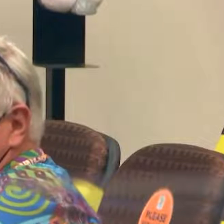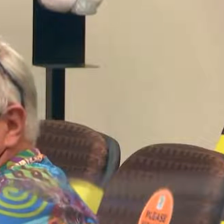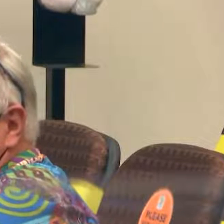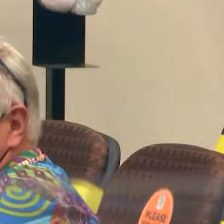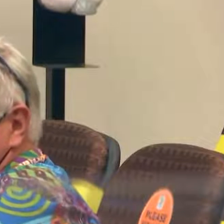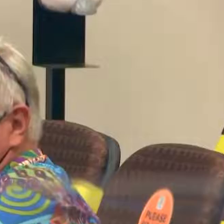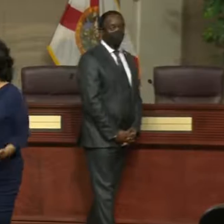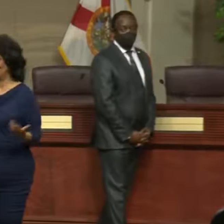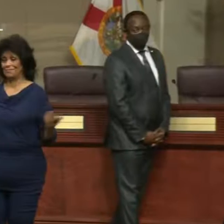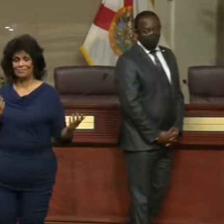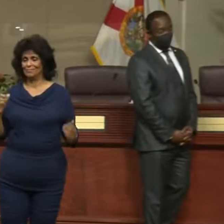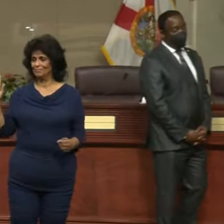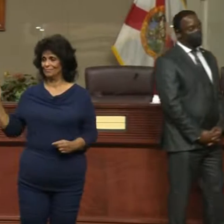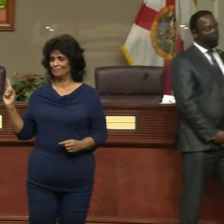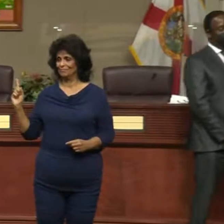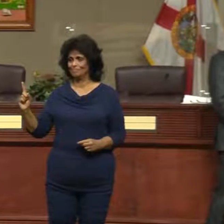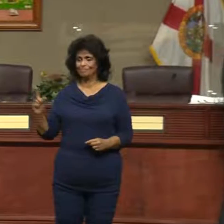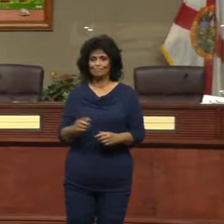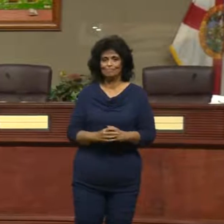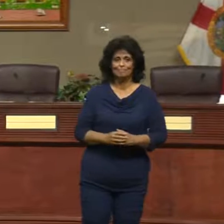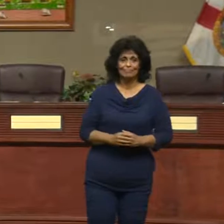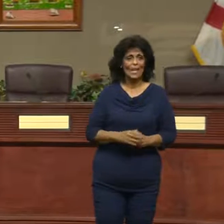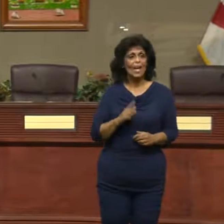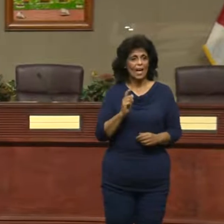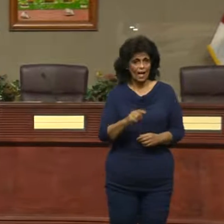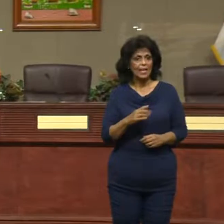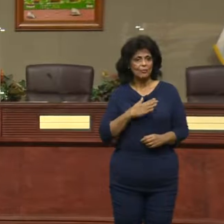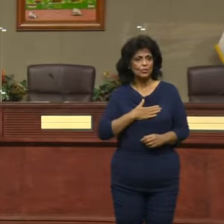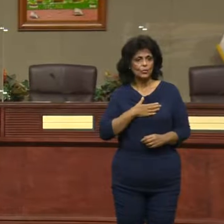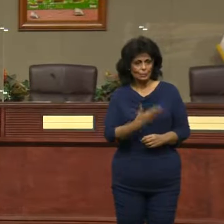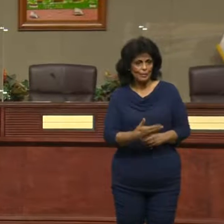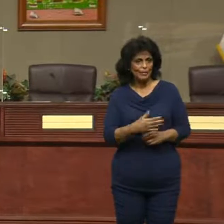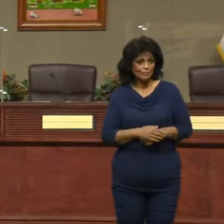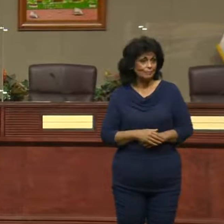I actually concede I didn't watch any of it.